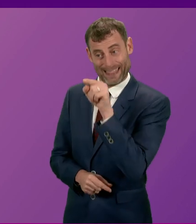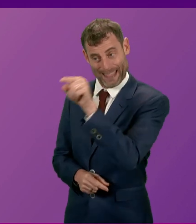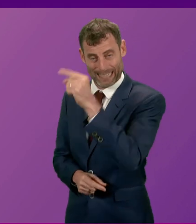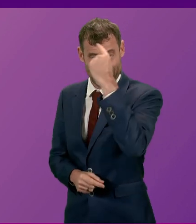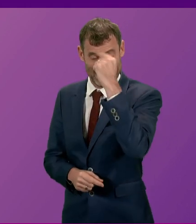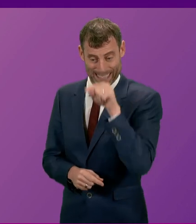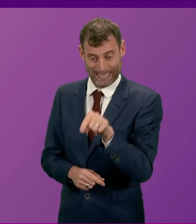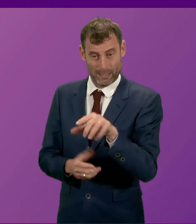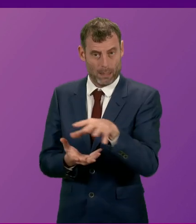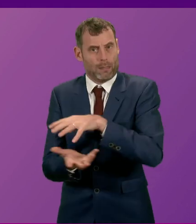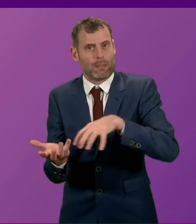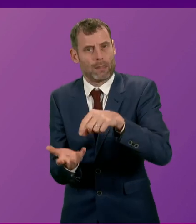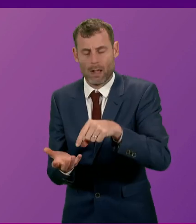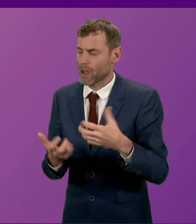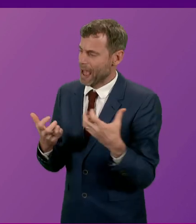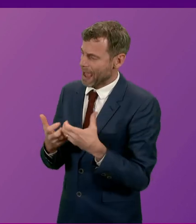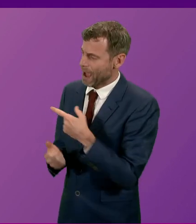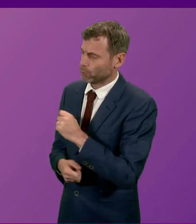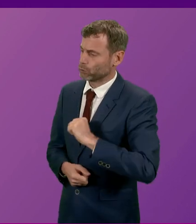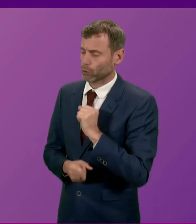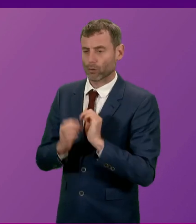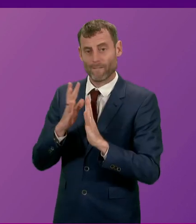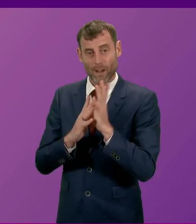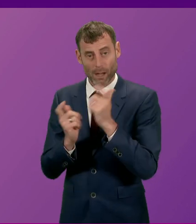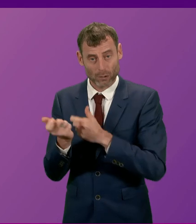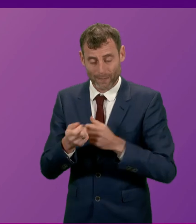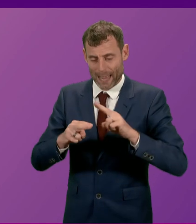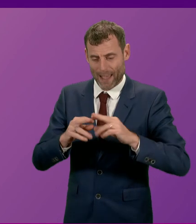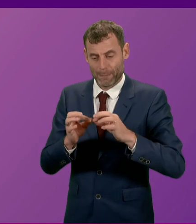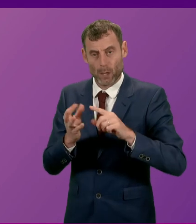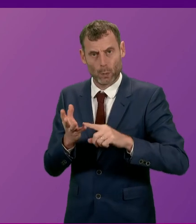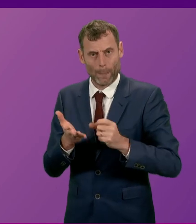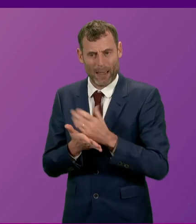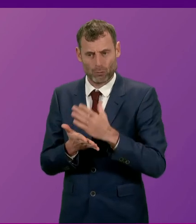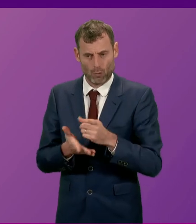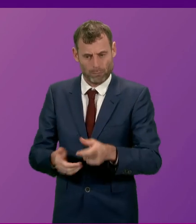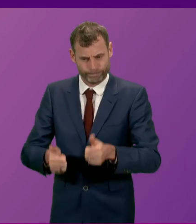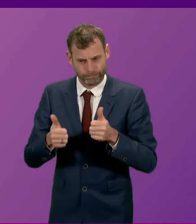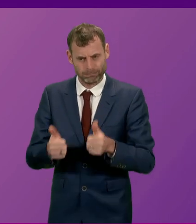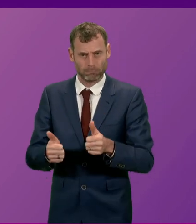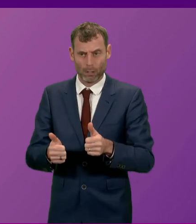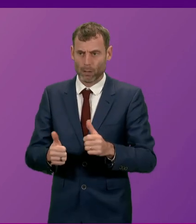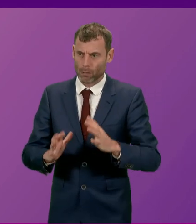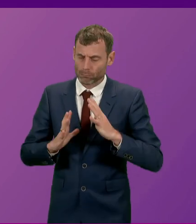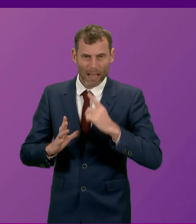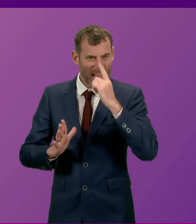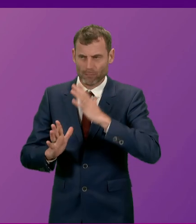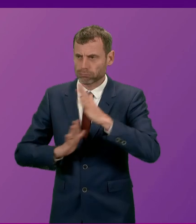the Scottish Fire and Rescue Service and the FBU can transform their service for that and make it fit for the future? First